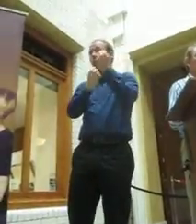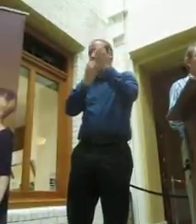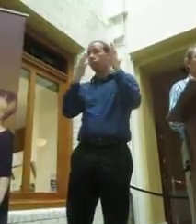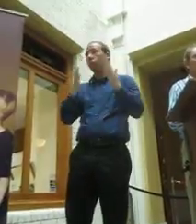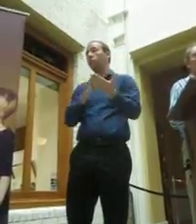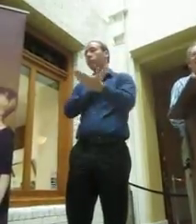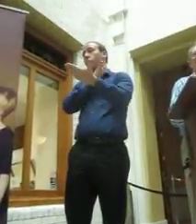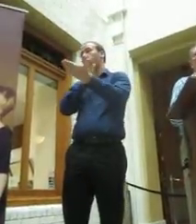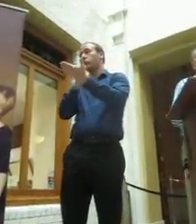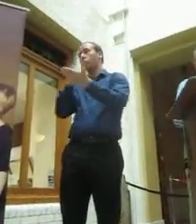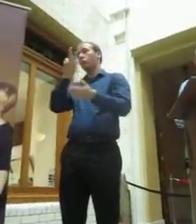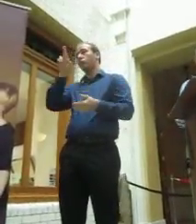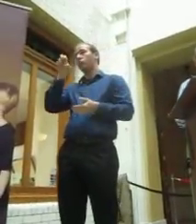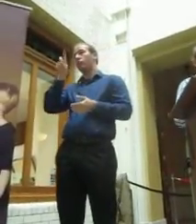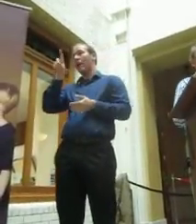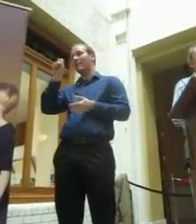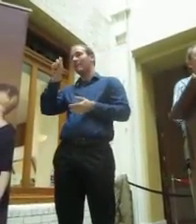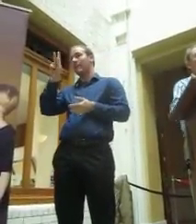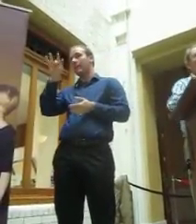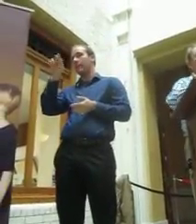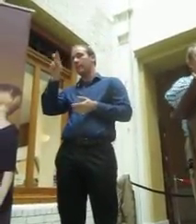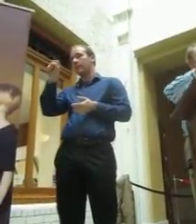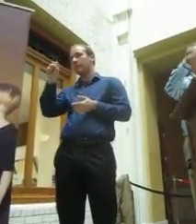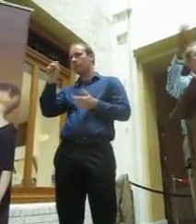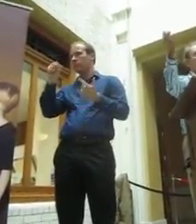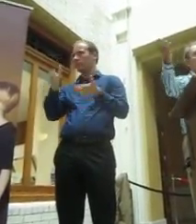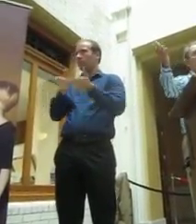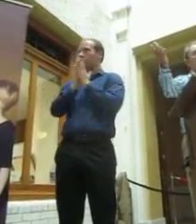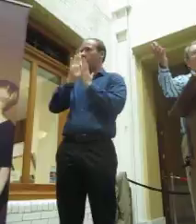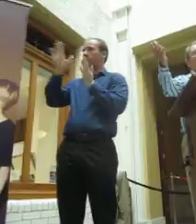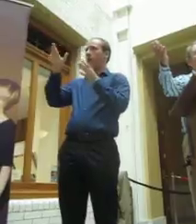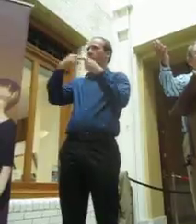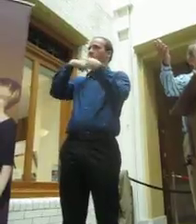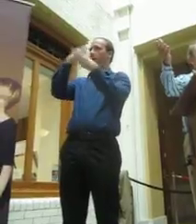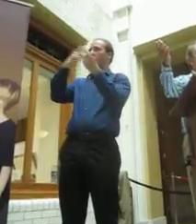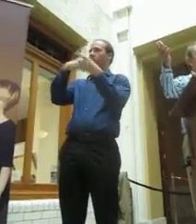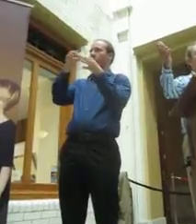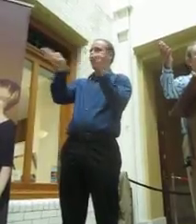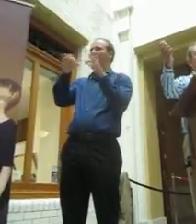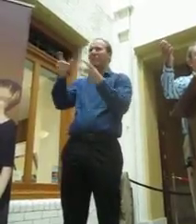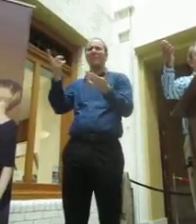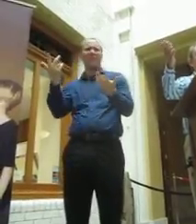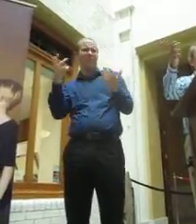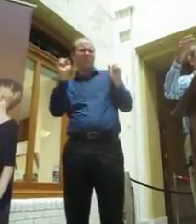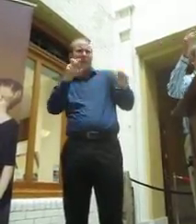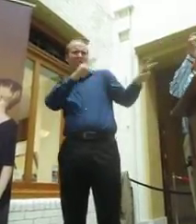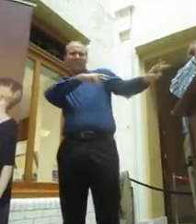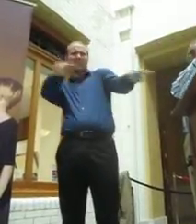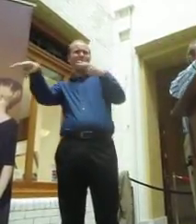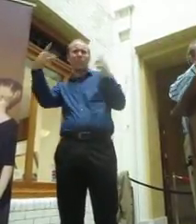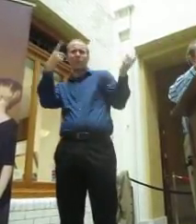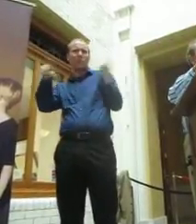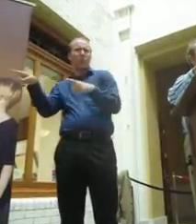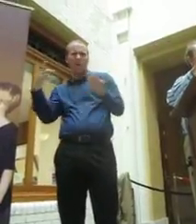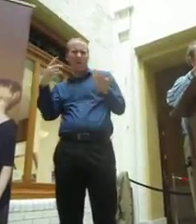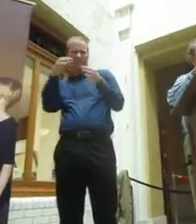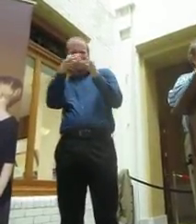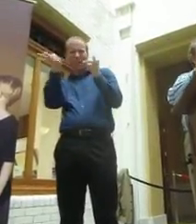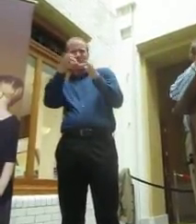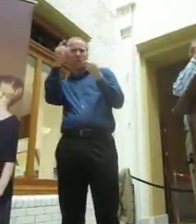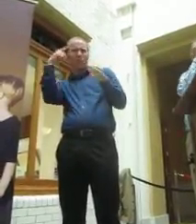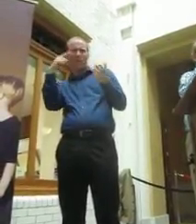be captioned, the Redskins said, come on, you can see what's going on the field just like anybody else. Why do you need